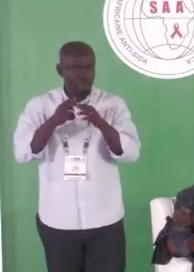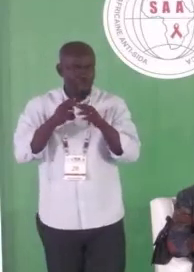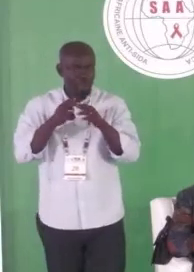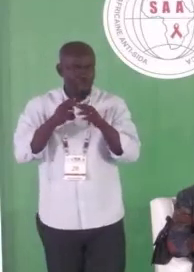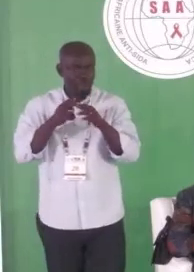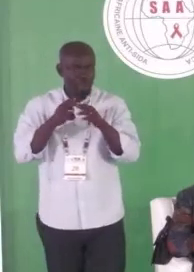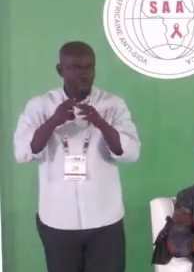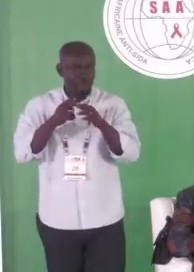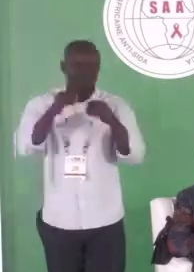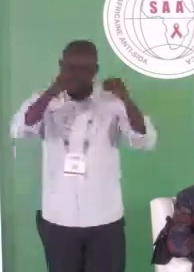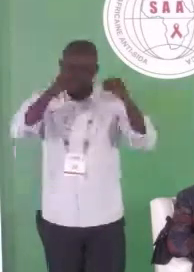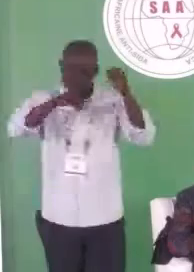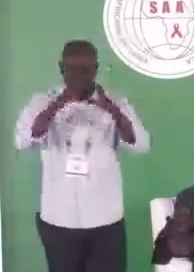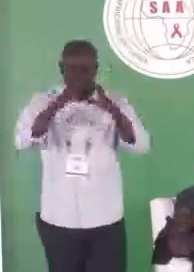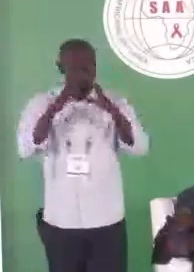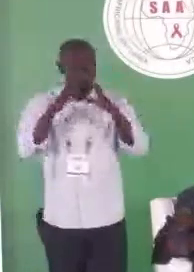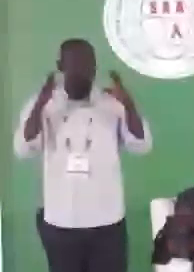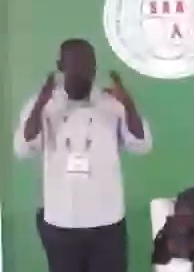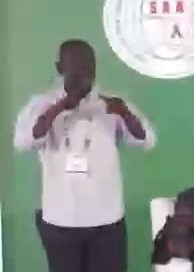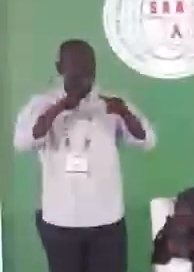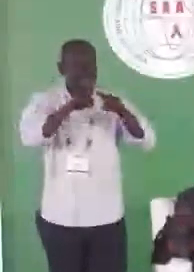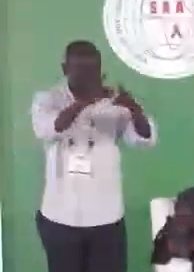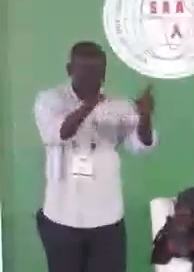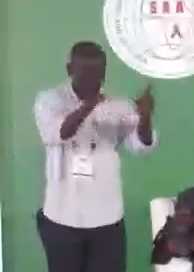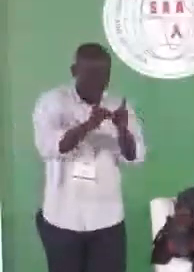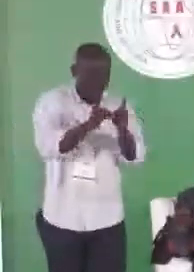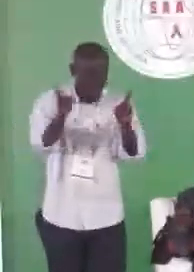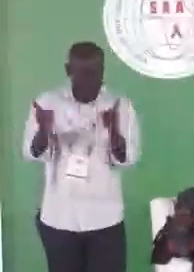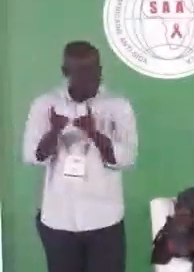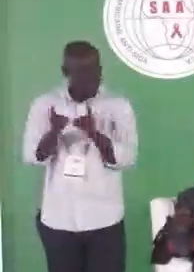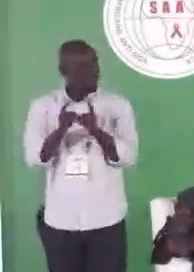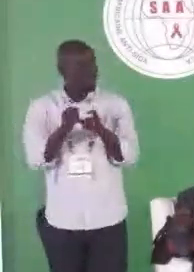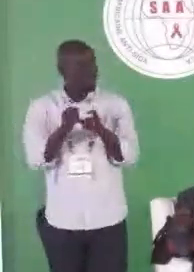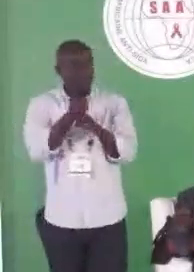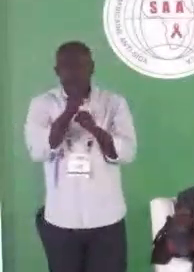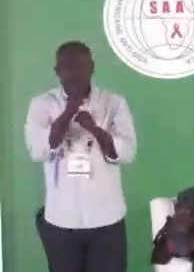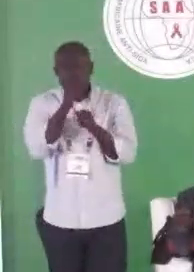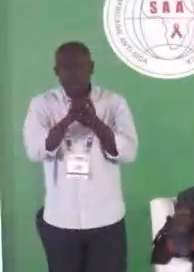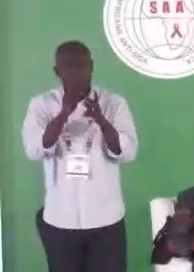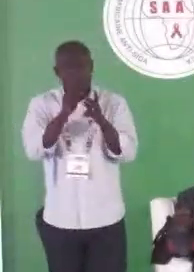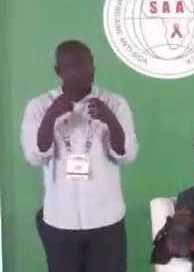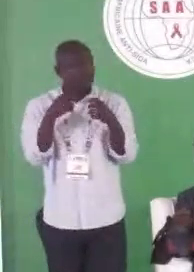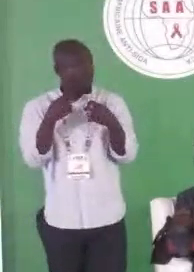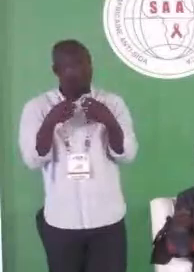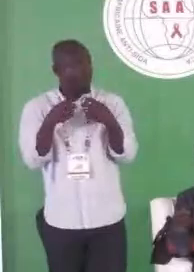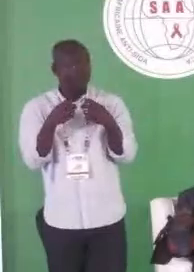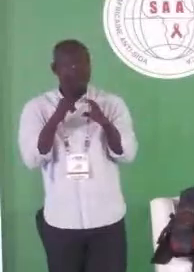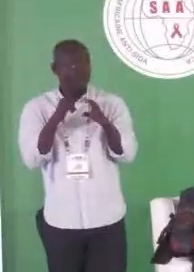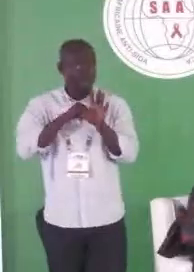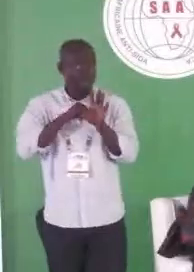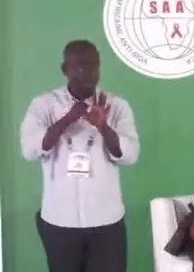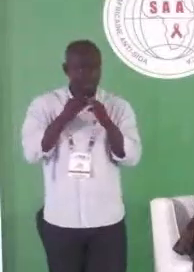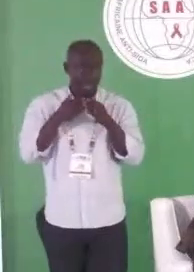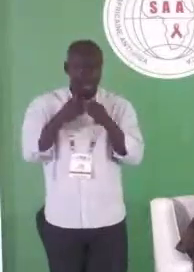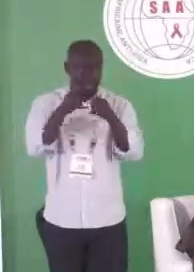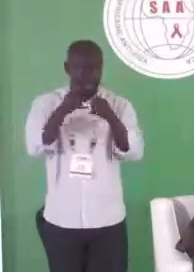really contributed a lot in different districts and facilities to ensure that people who had problems in implementing the guideline were